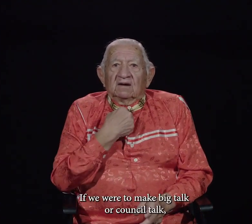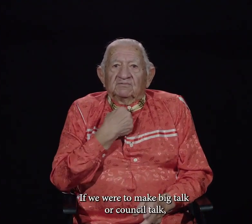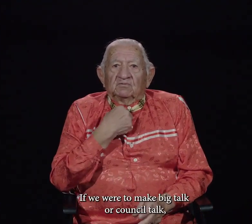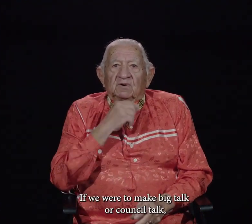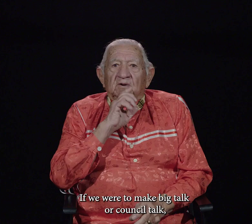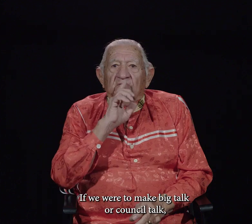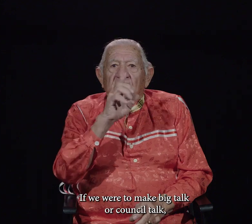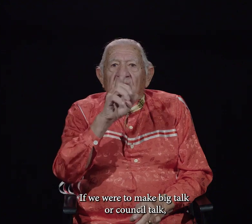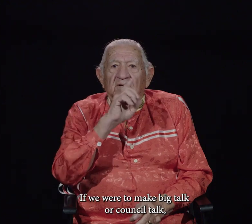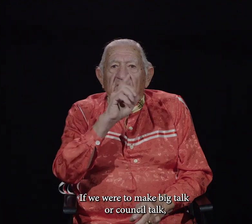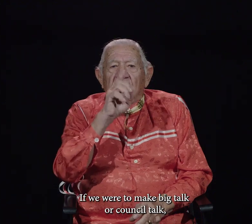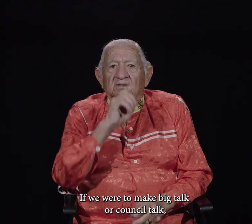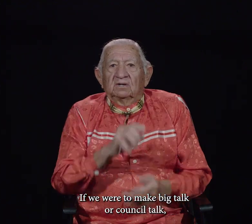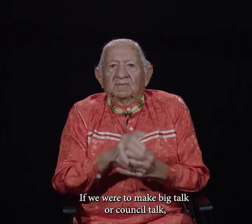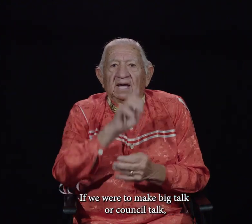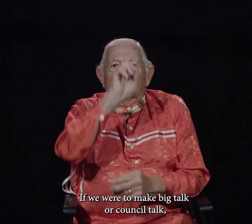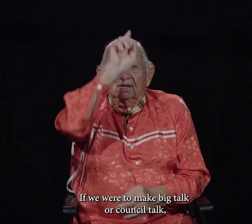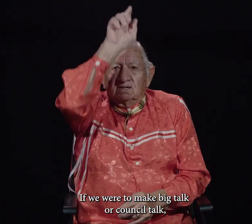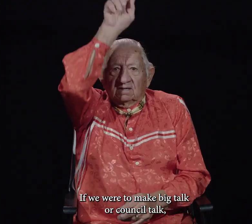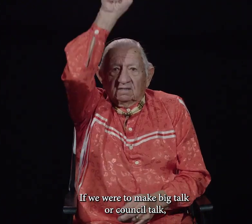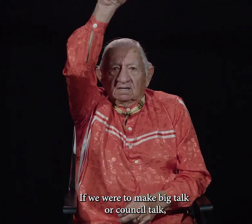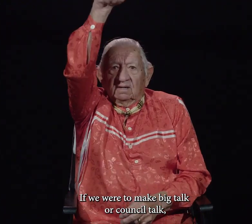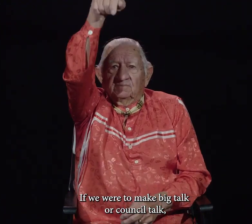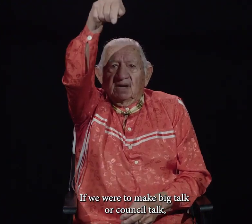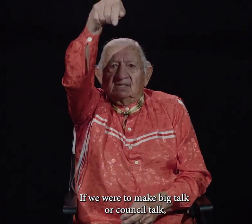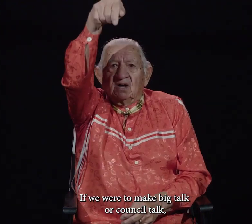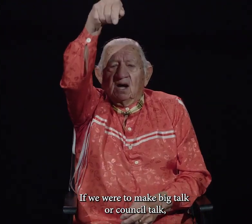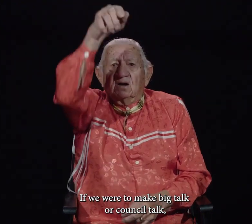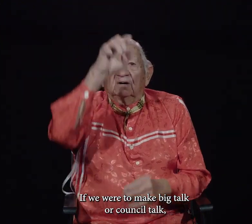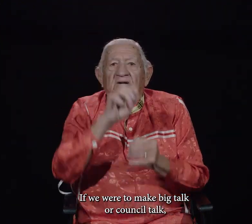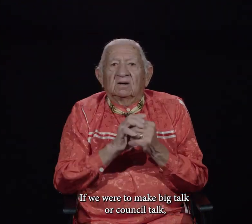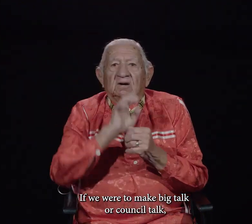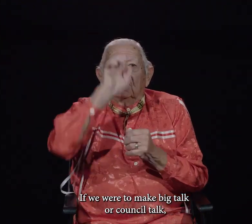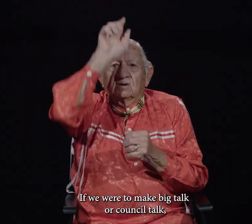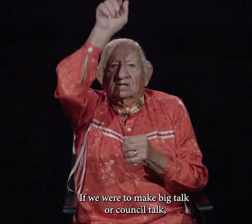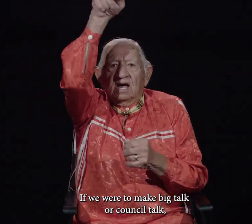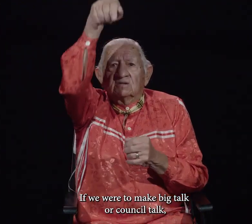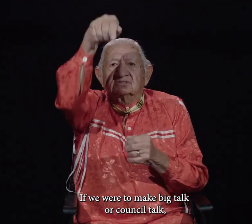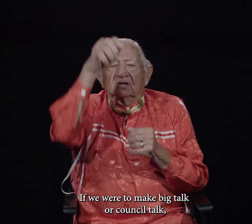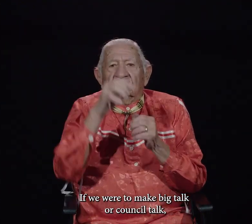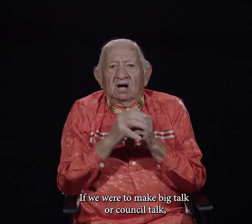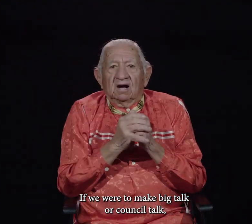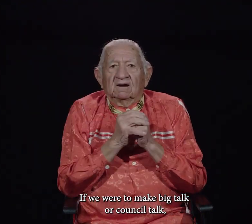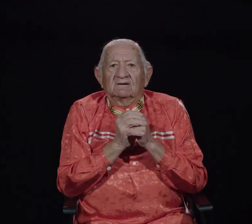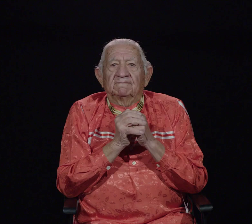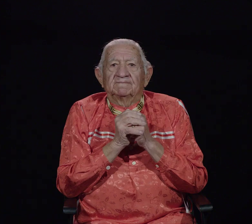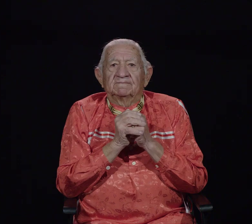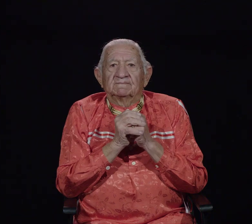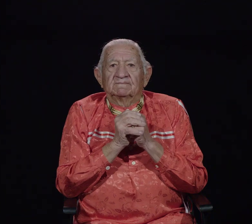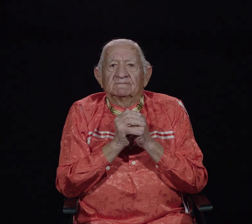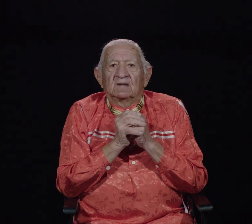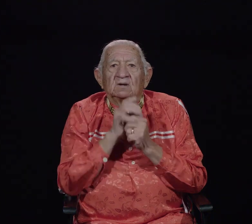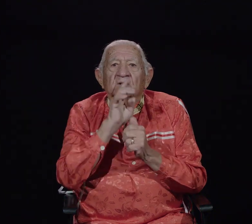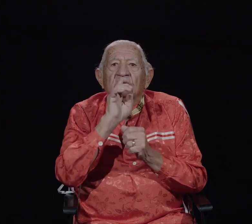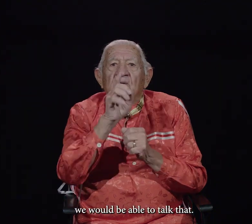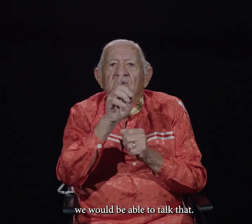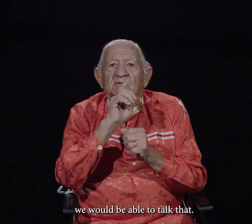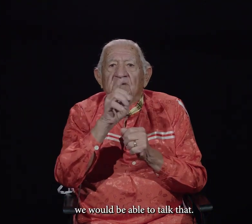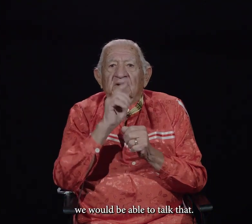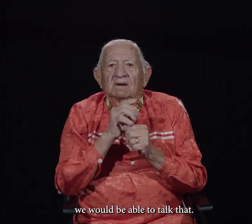If we were to make big talk or council talk, we would be able